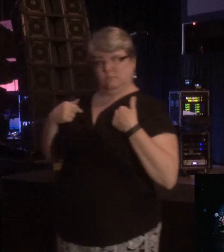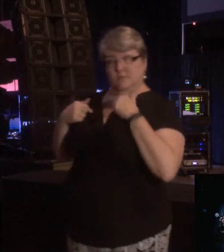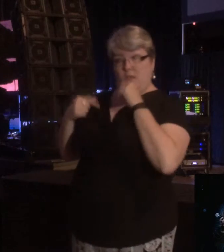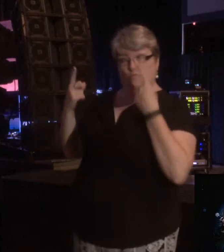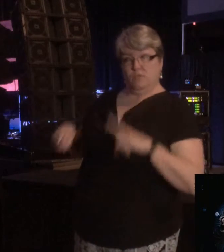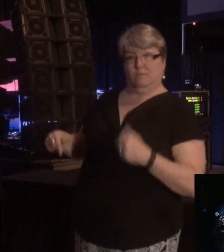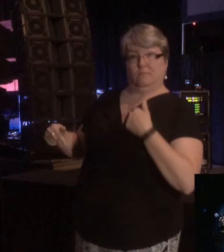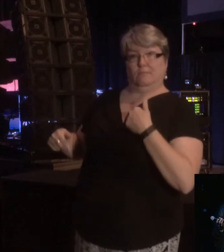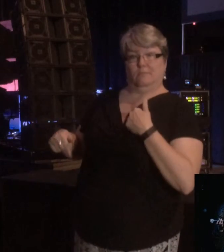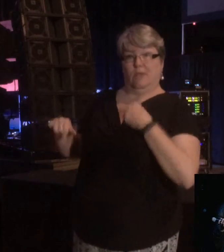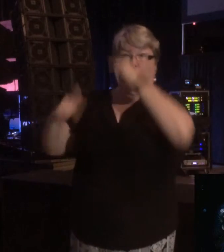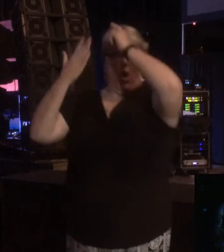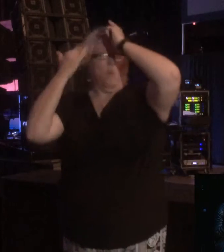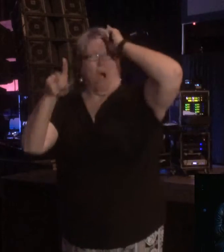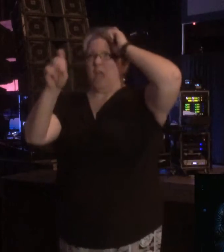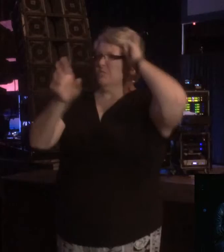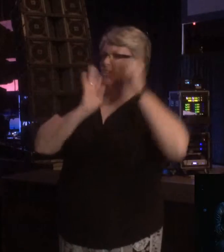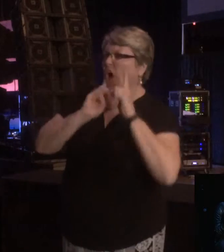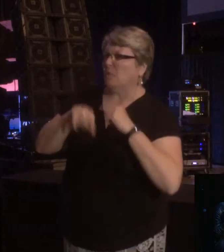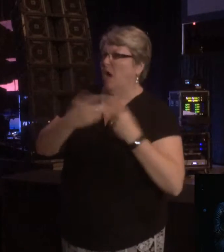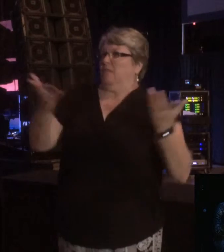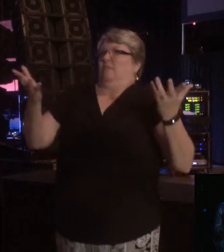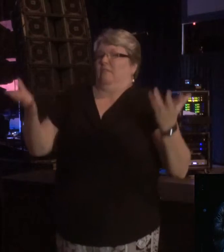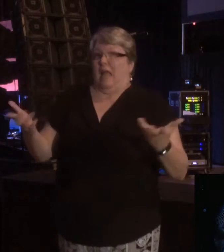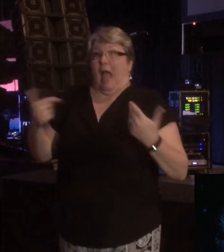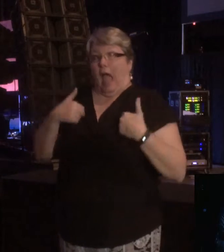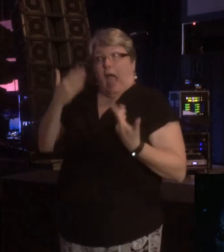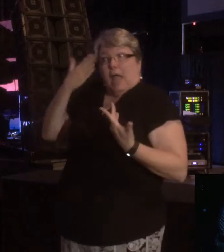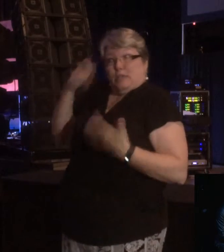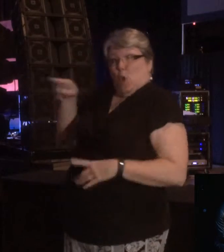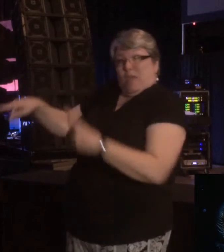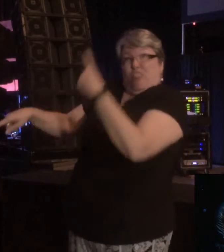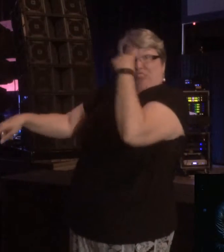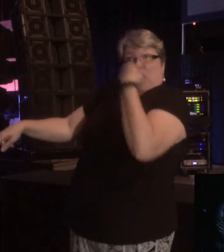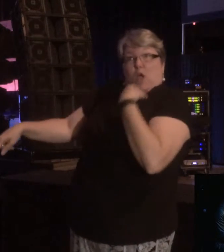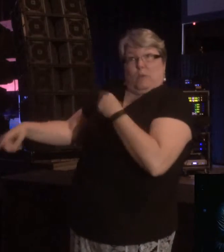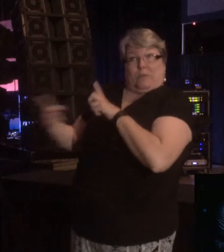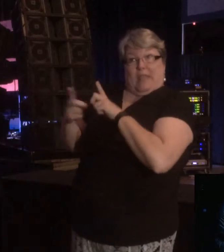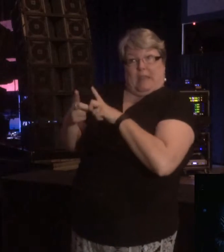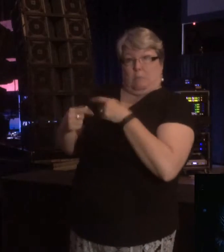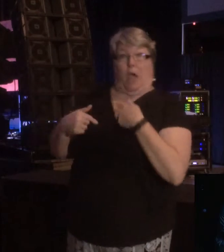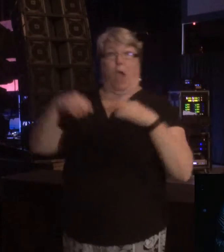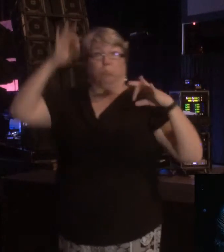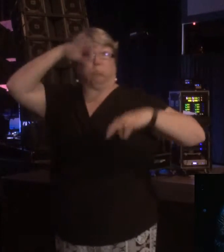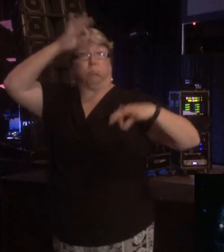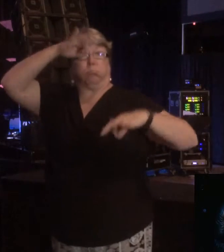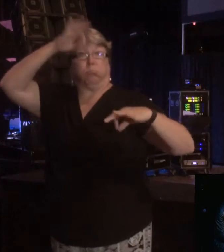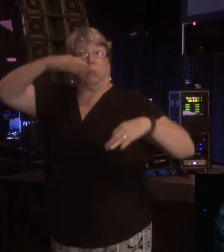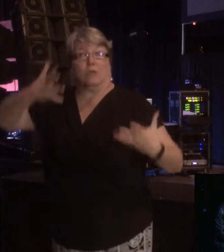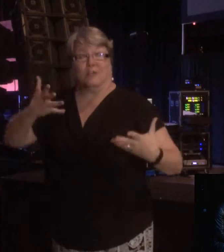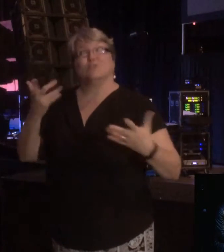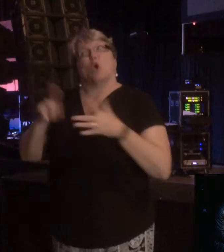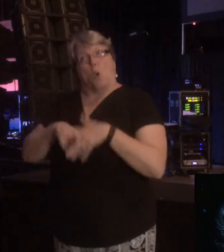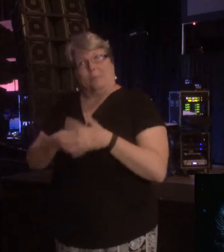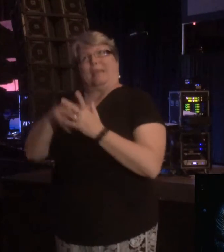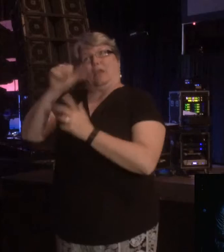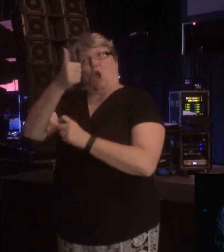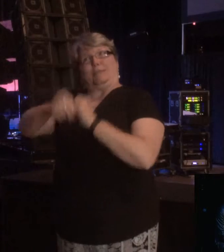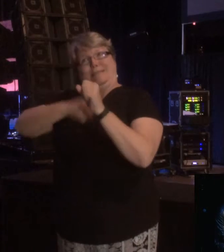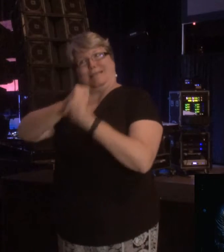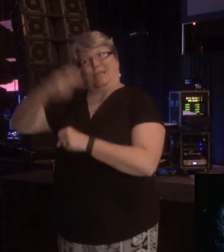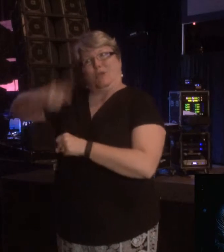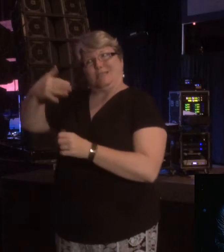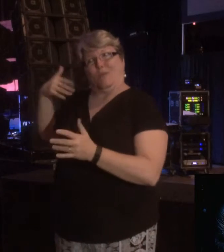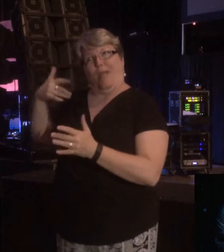tell us your story. We got like 30 minutes. Gosh, how did y'all meet? Yeah, so ready to go. Well, the brief